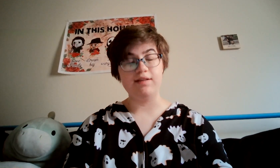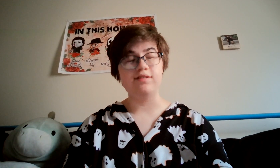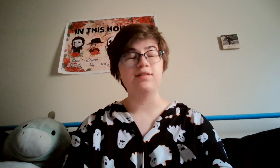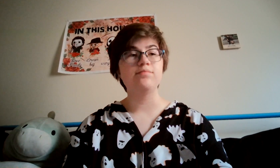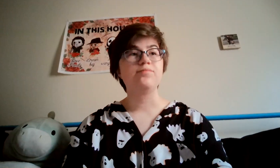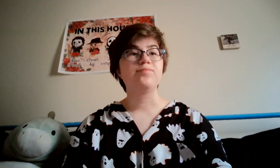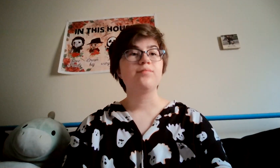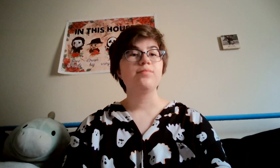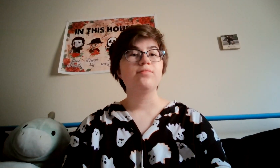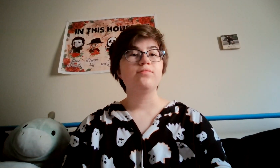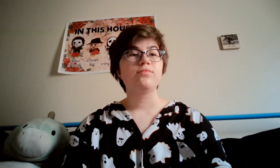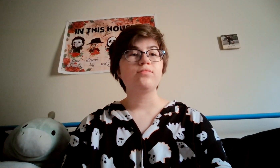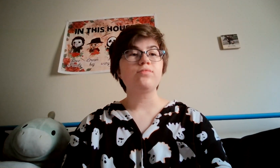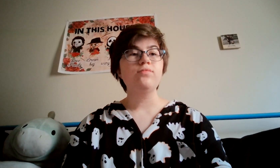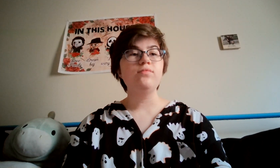means.